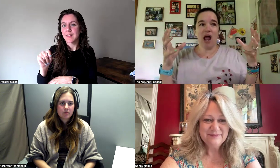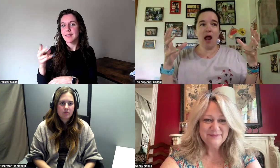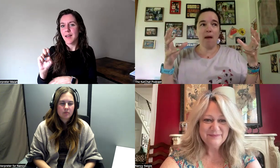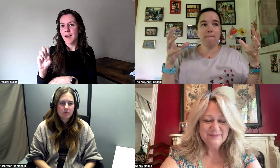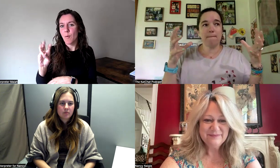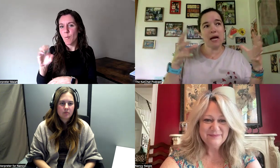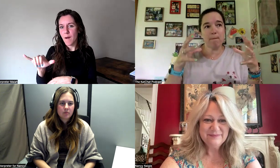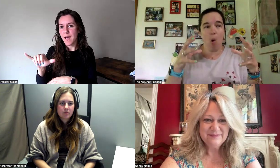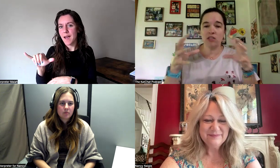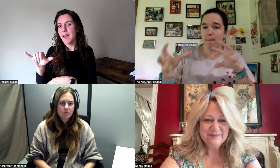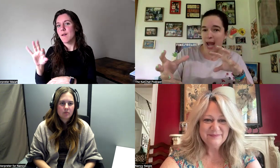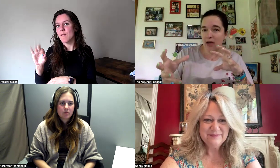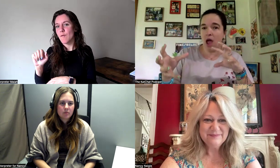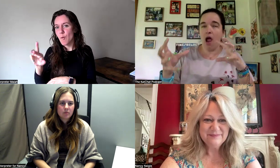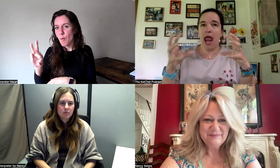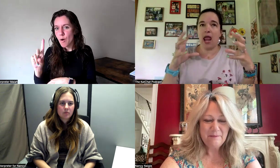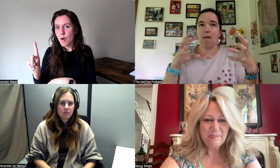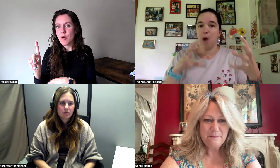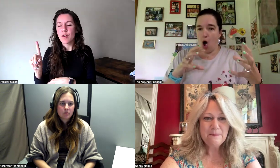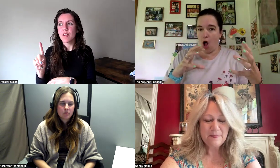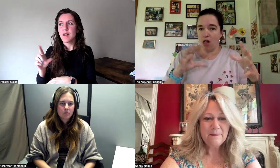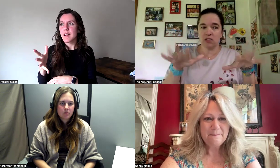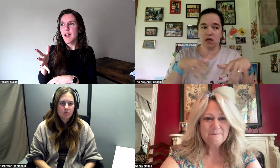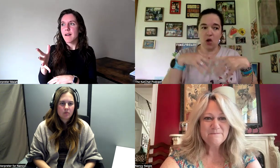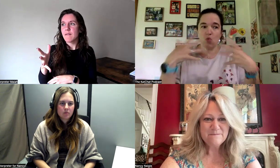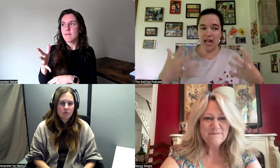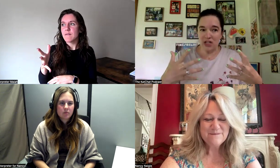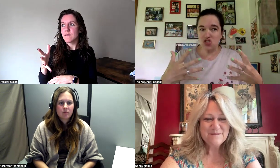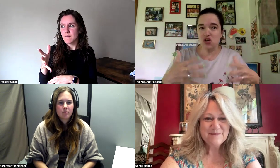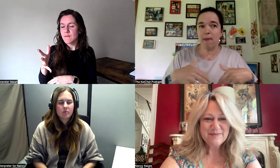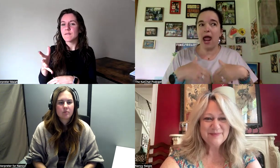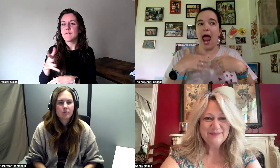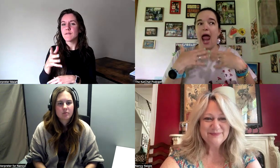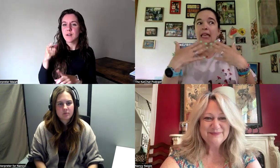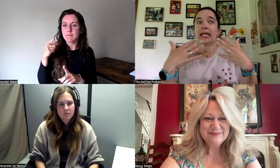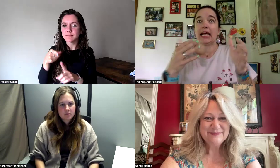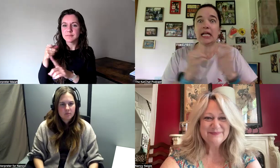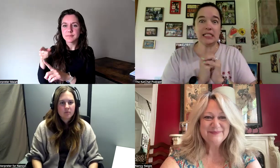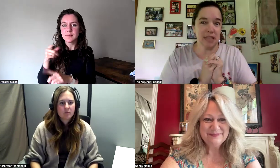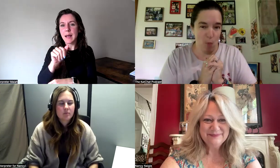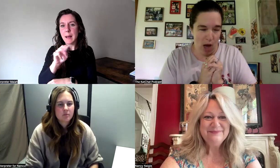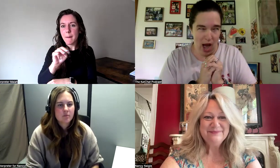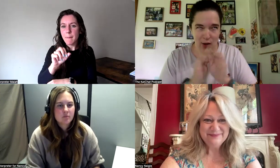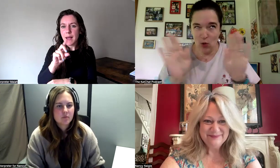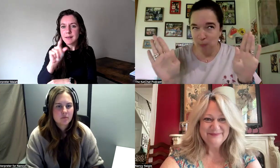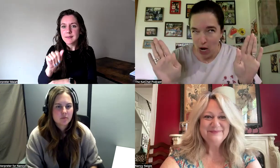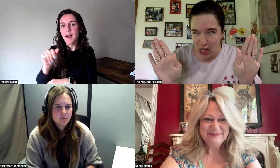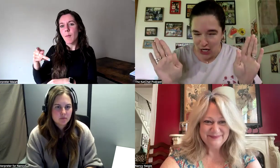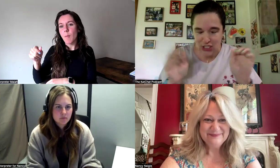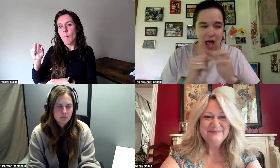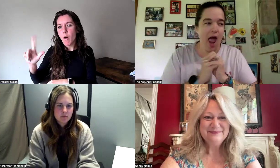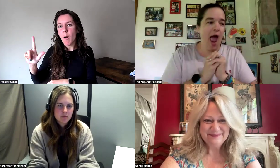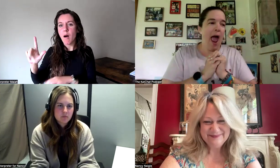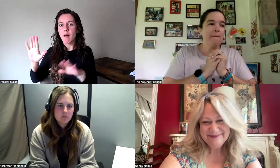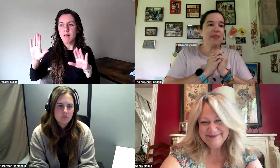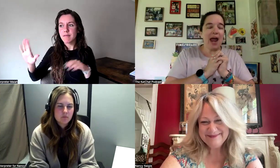kind of pinpoint Amanda and Paul's relationship and leading somewhere, no